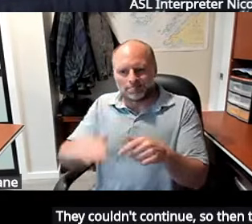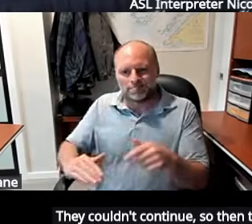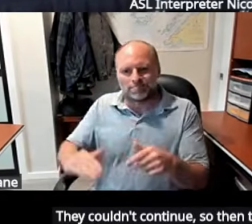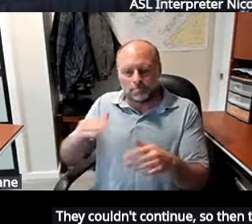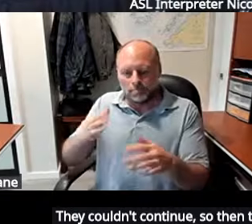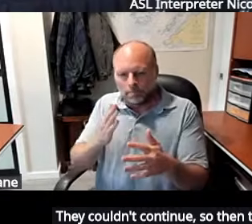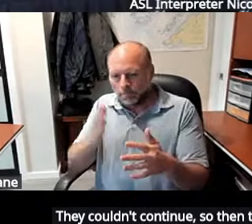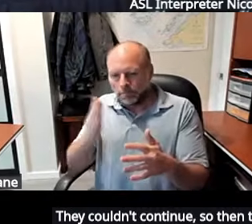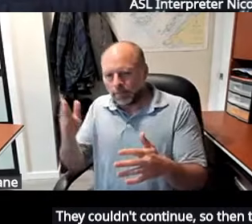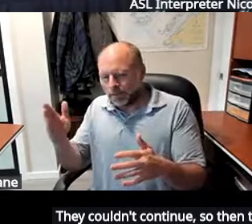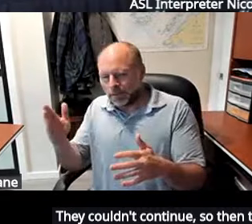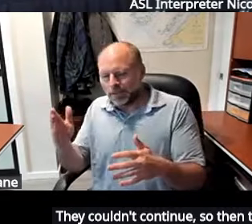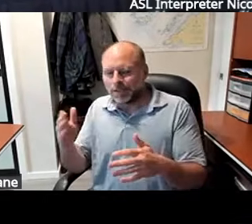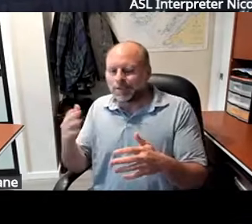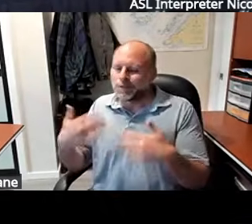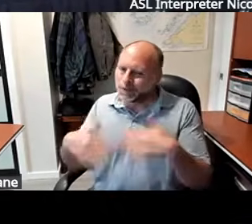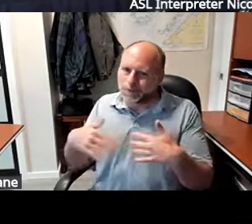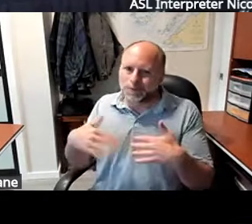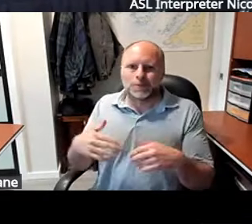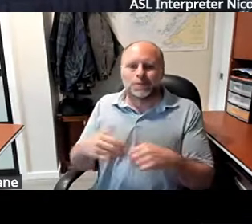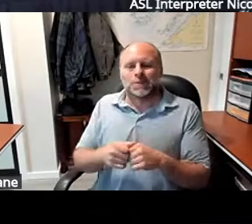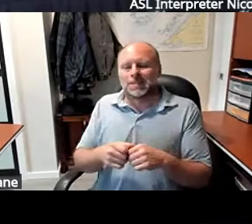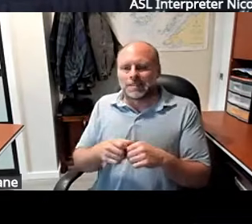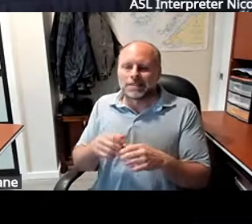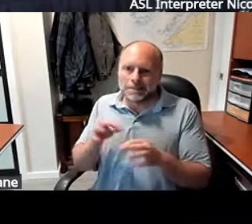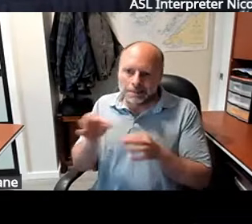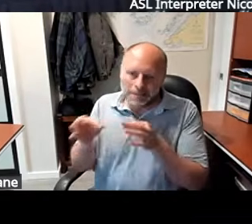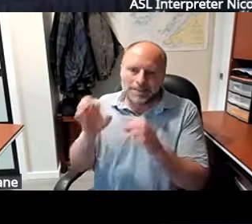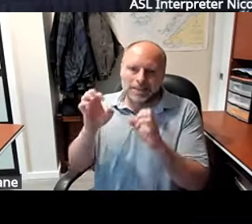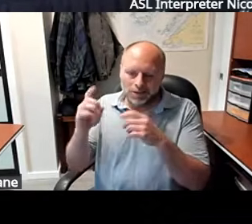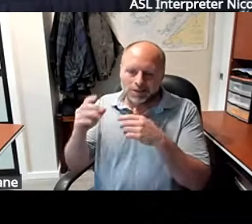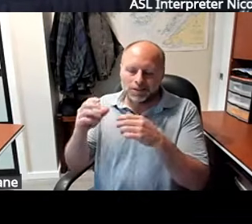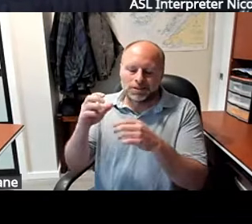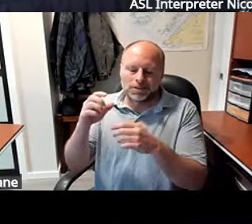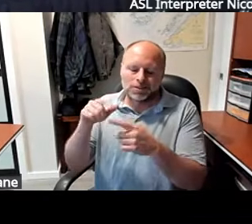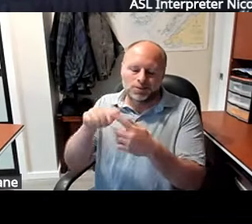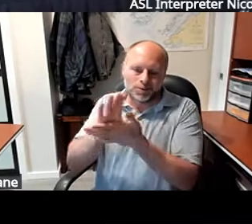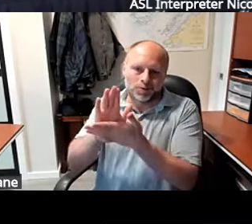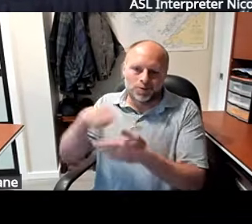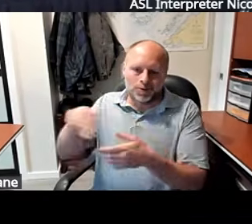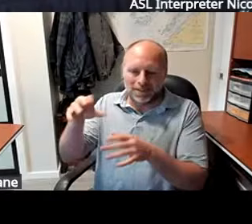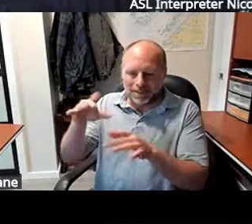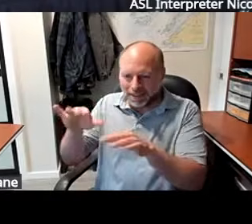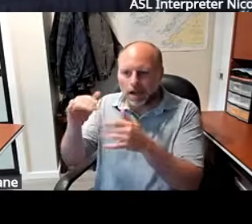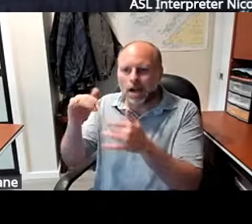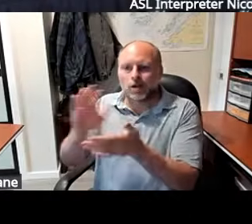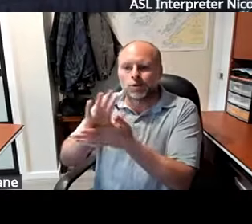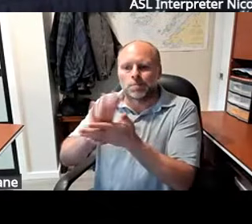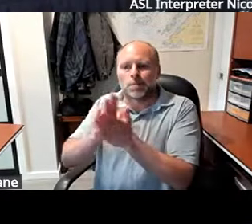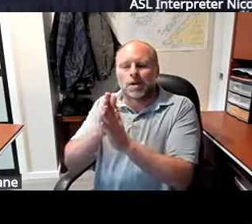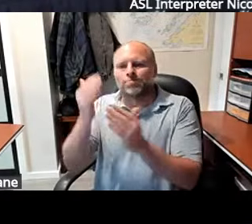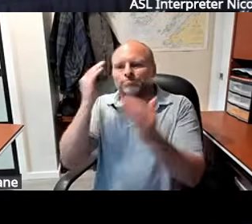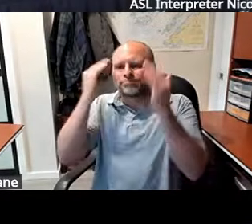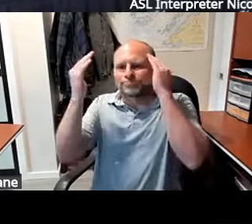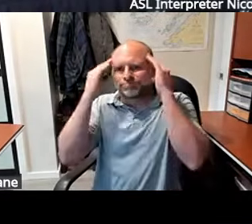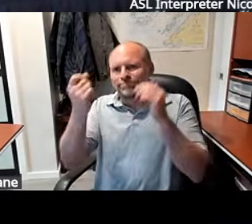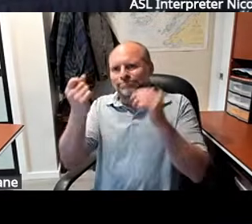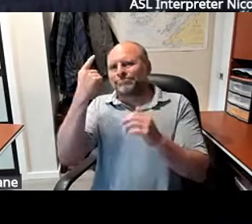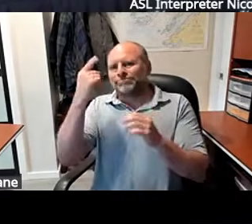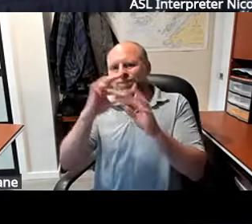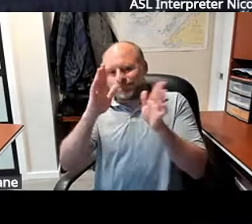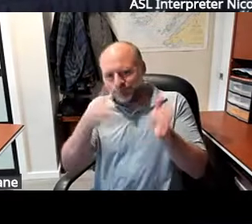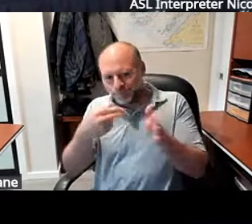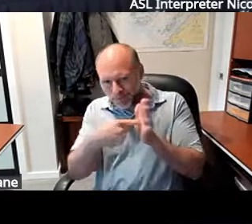another interpreter. That was another barrier that came up. And for my daughter, trying to access education, it